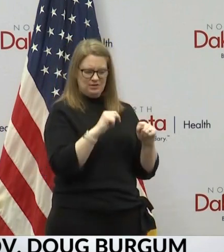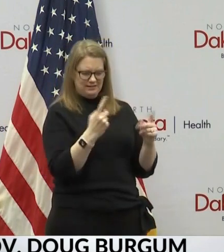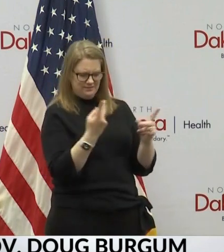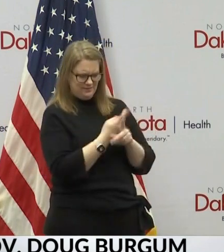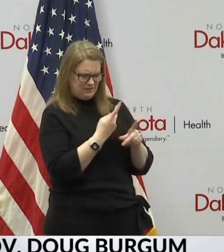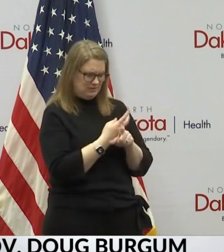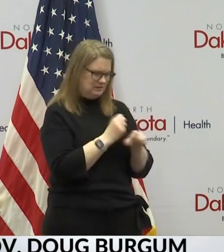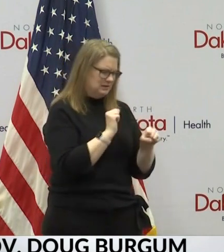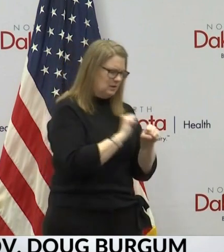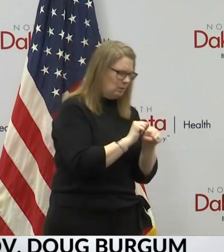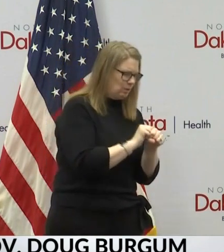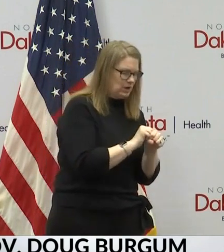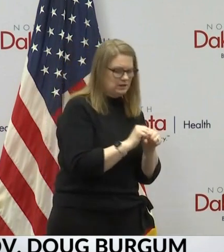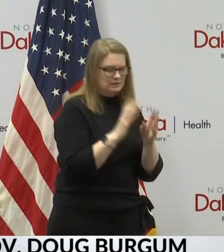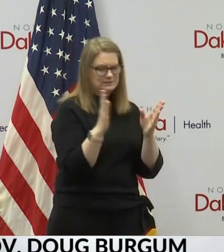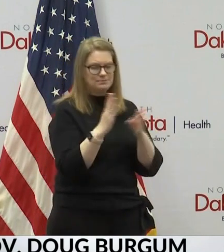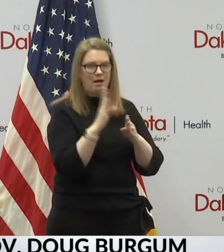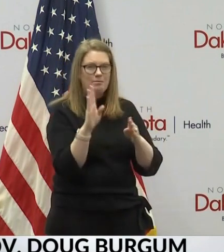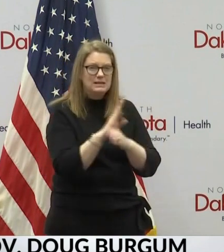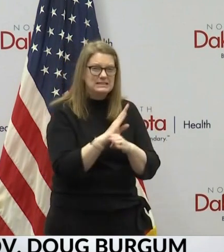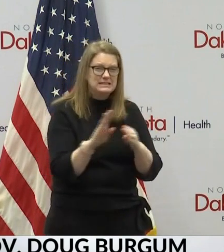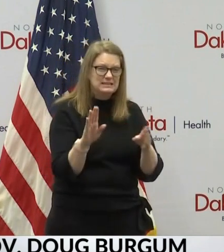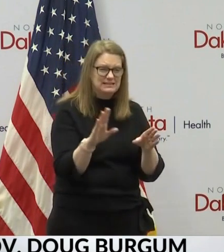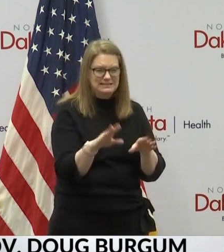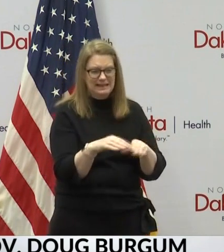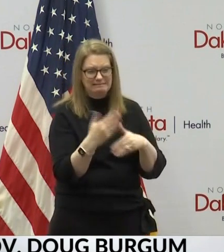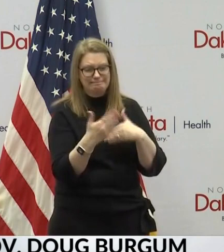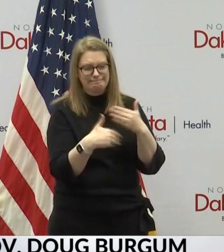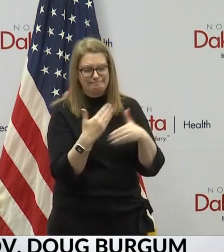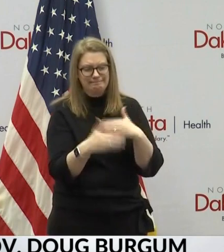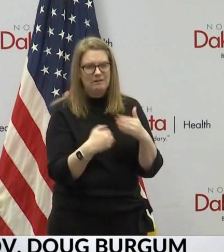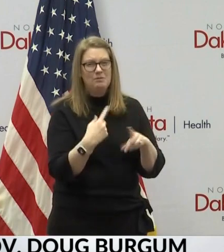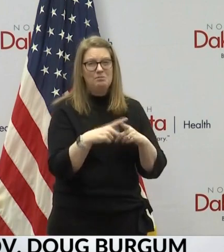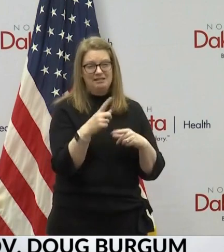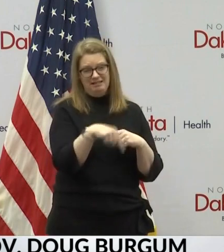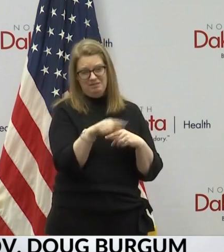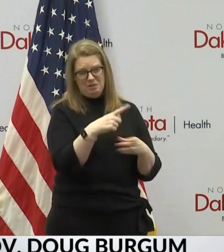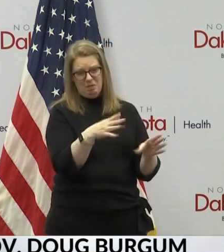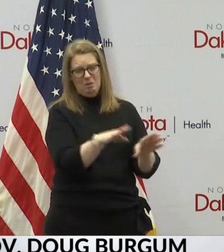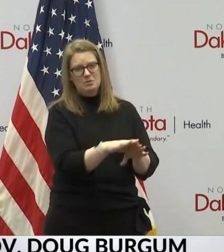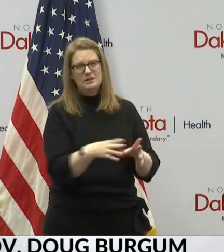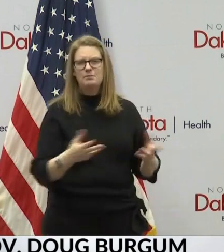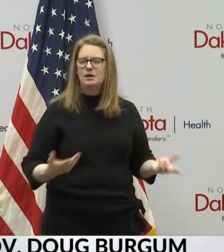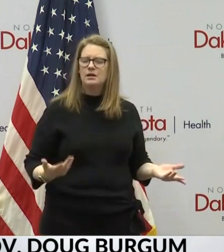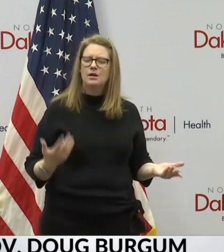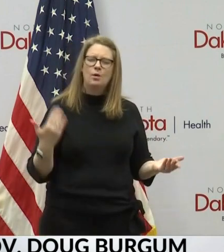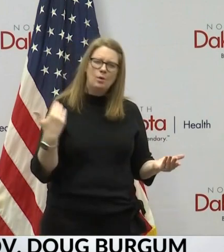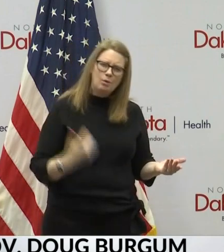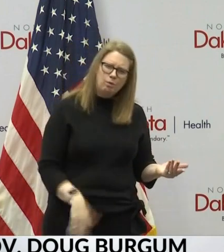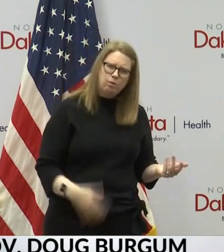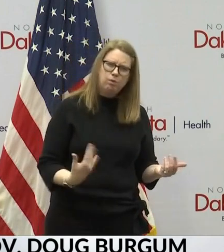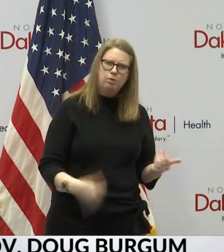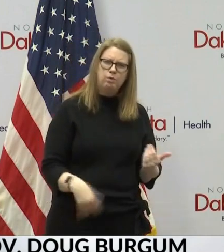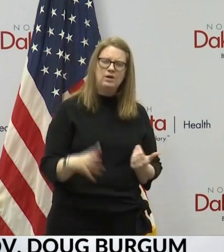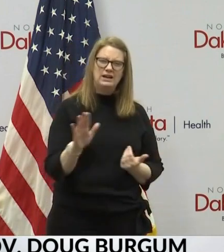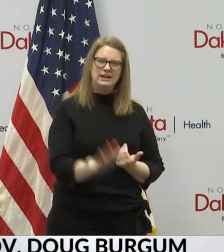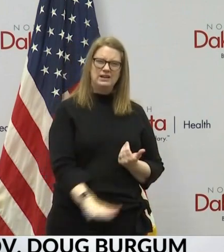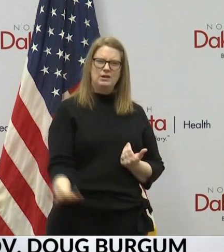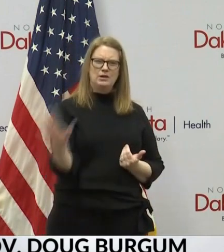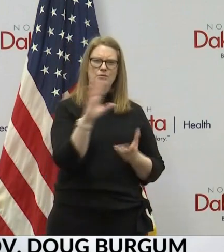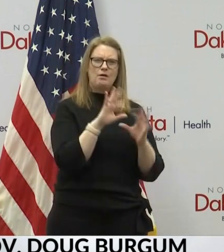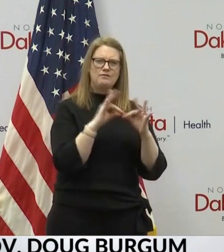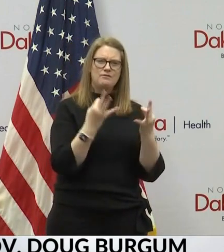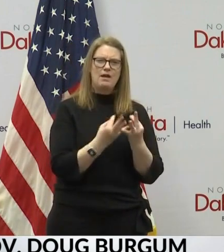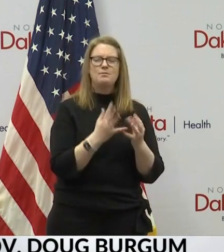work and keep your small businesses going, even though they may have been closed. So we know that there is enormous pressures that your family's never